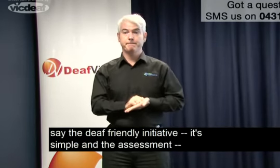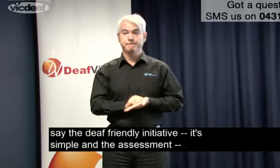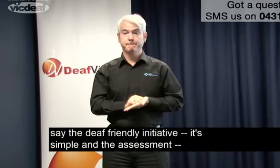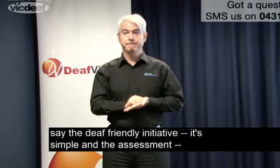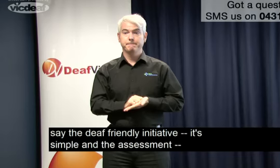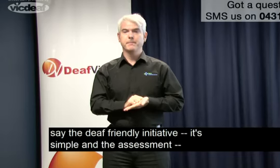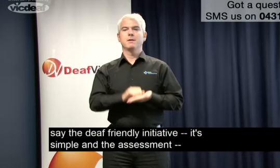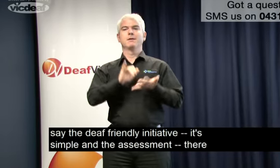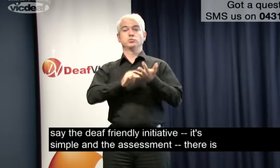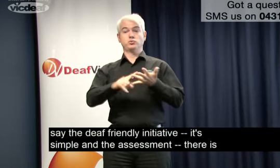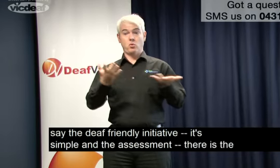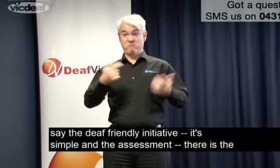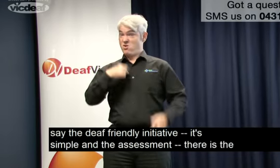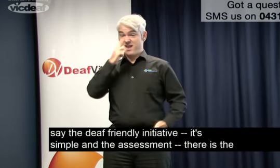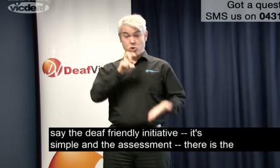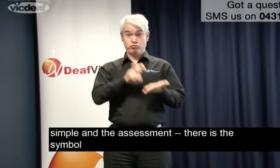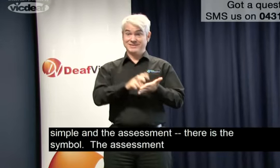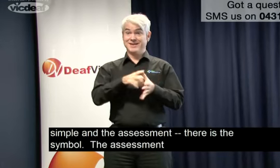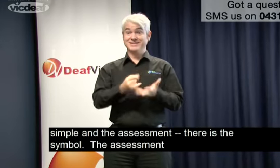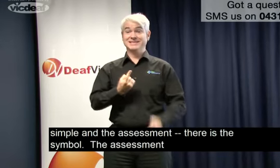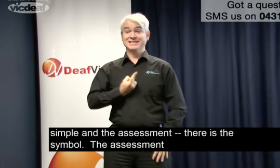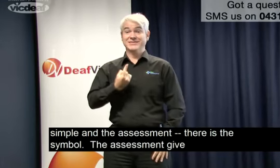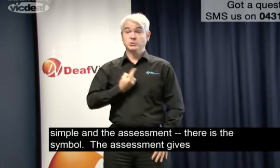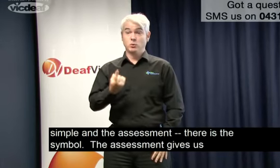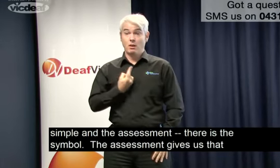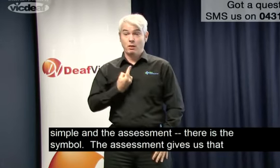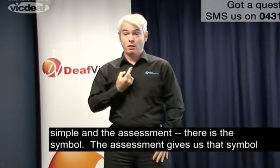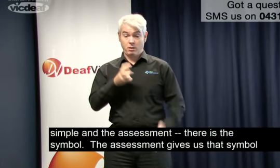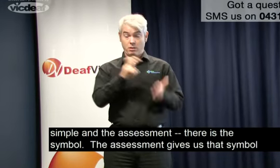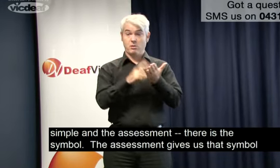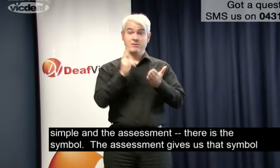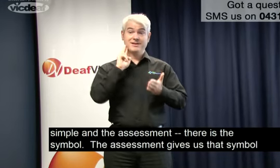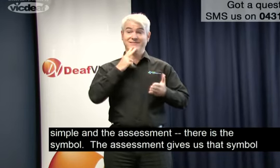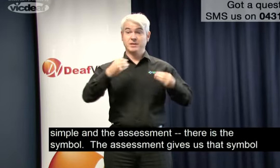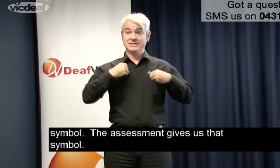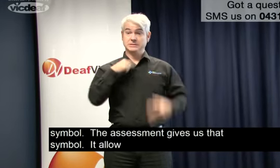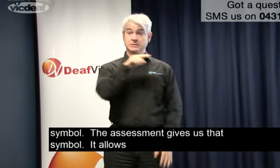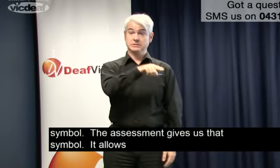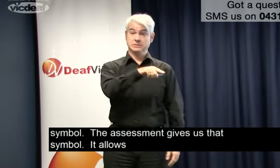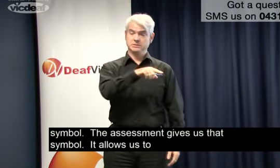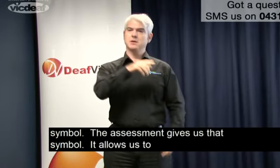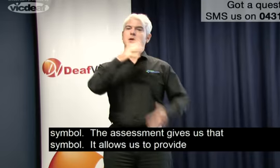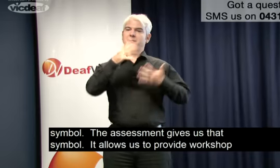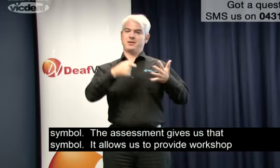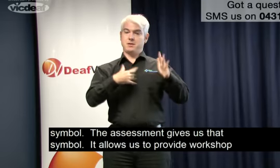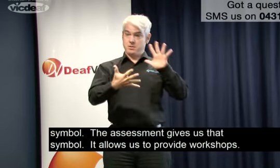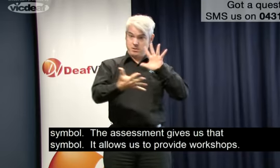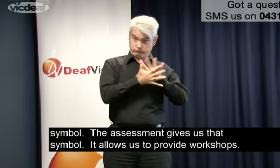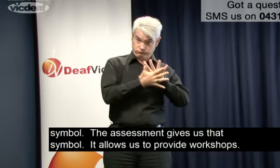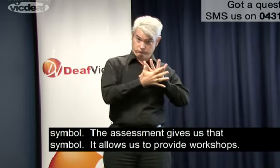to provide workshops, and I could actually register as an individual, deaf business,